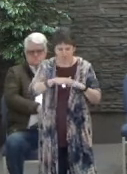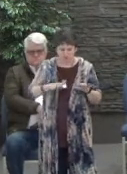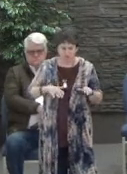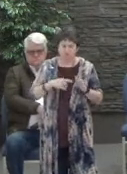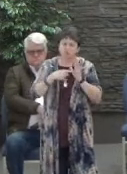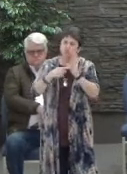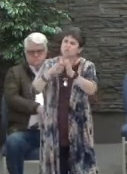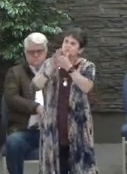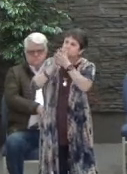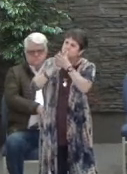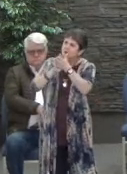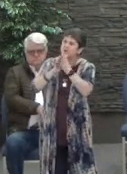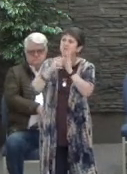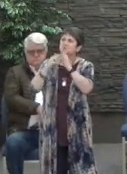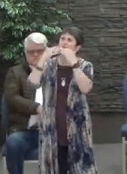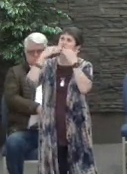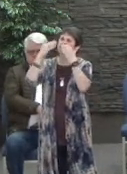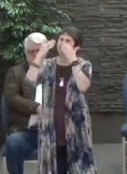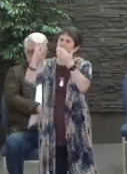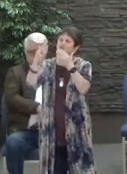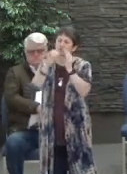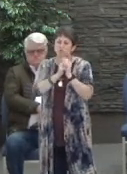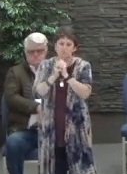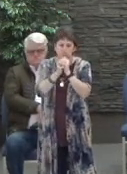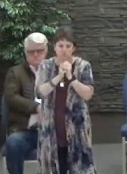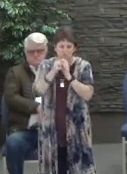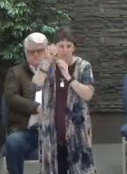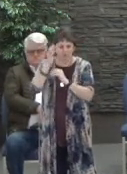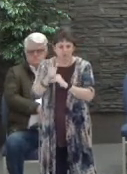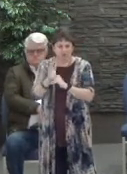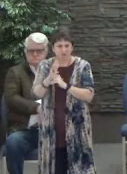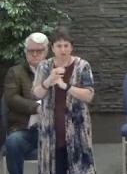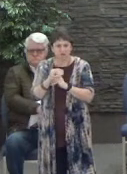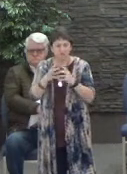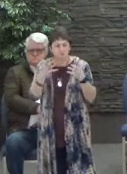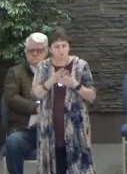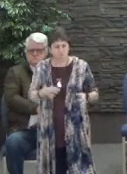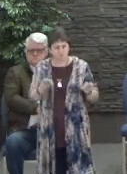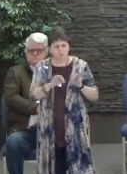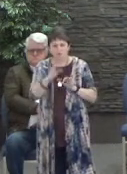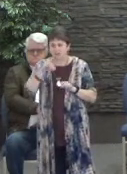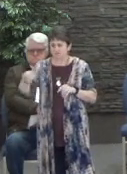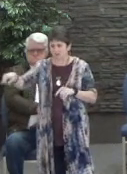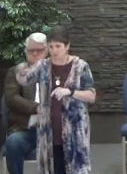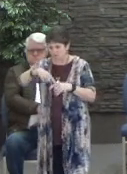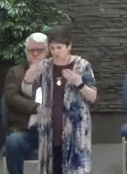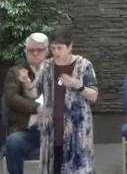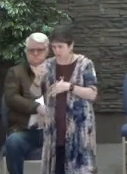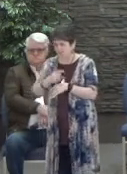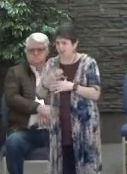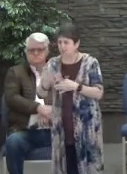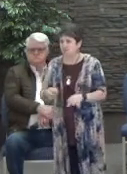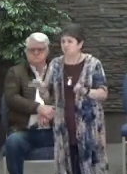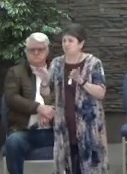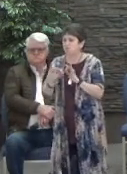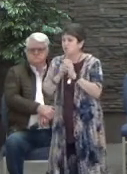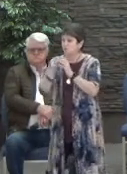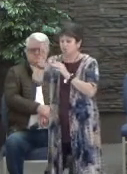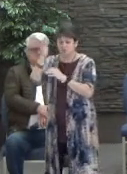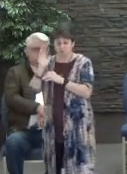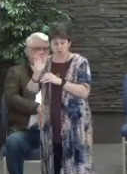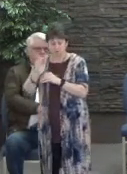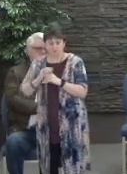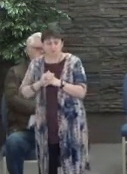praise, they're showing gratitude, they're worshiping God. And it's so important. That's why you're here today, right? It's so important to worship